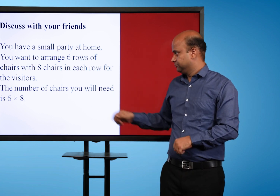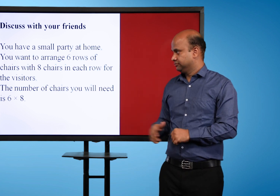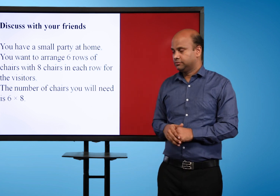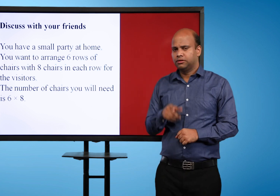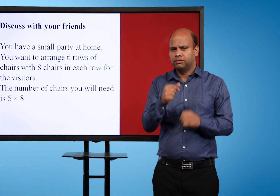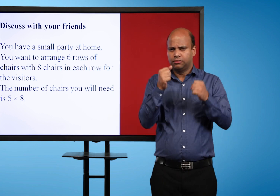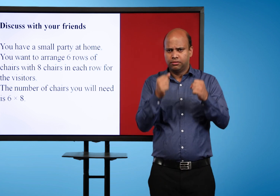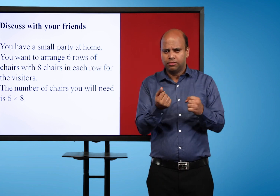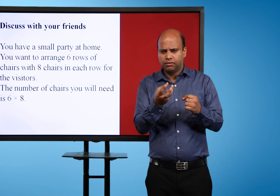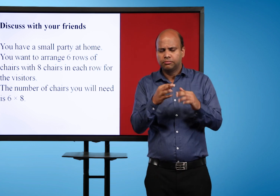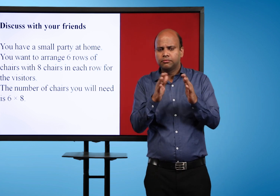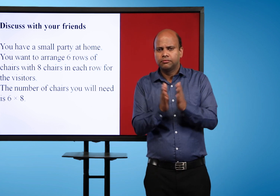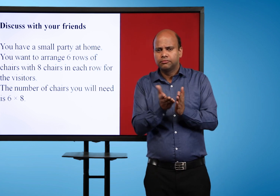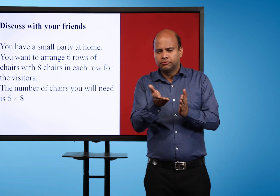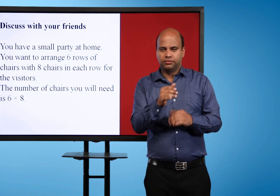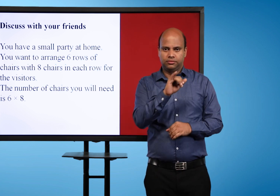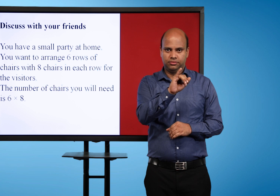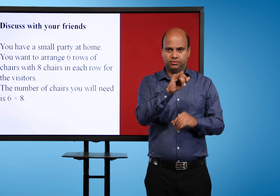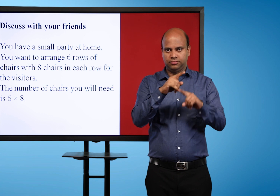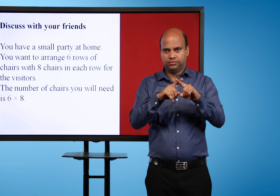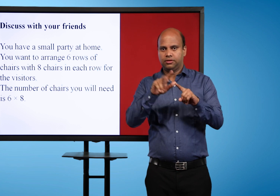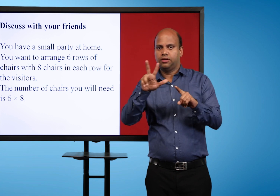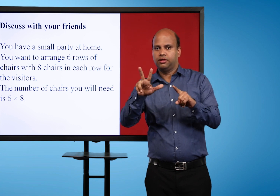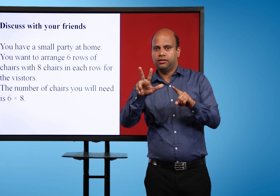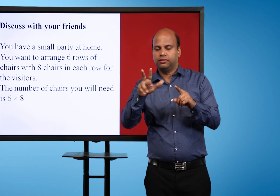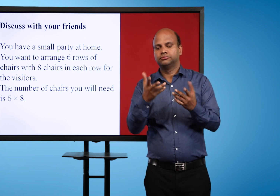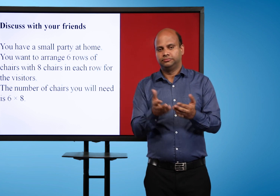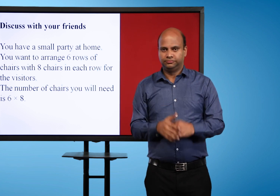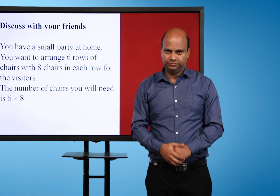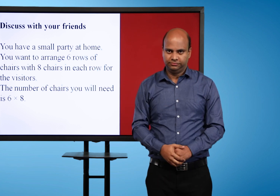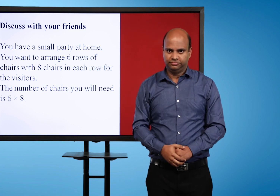The number of chairs you will need is 6 multiplied by 8.